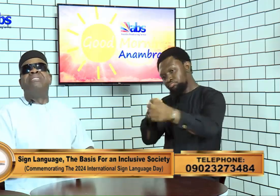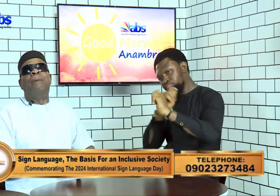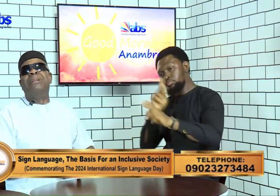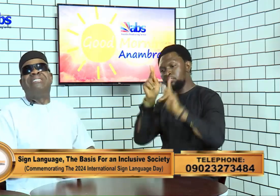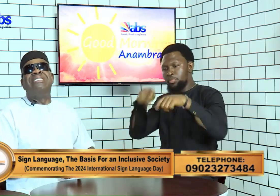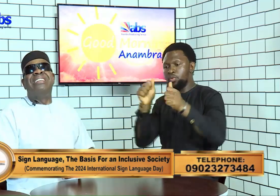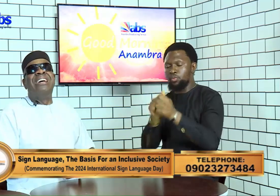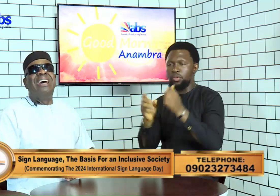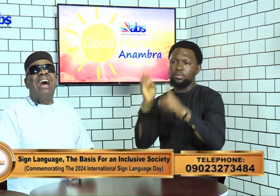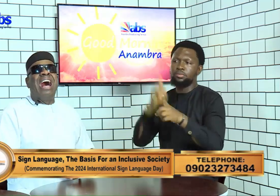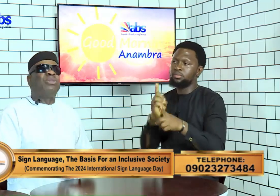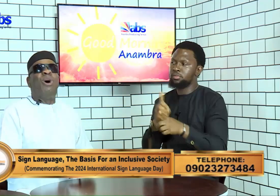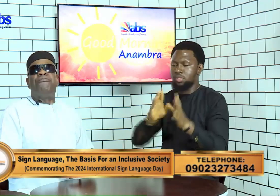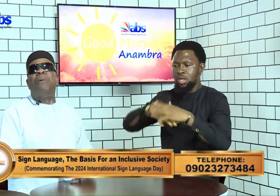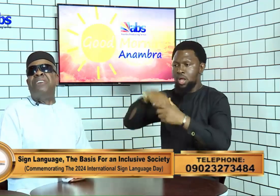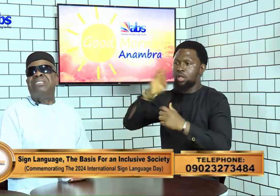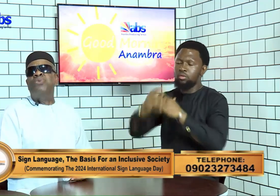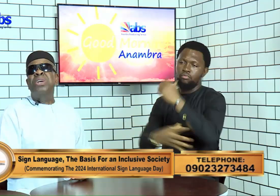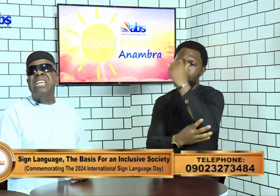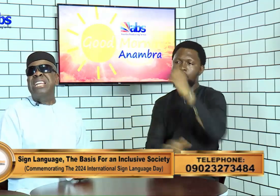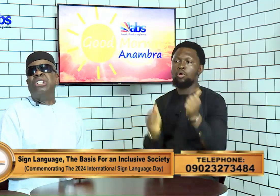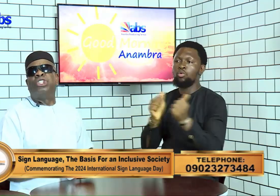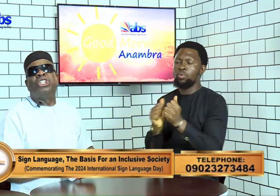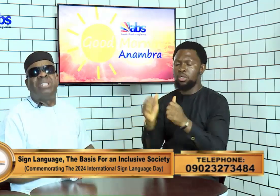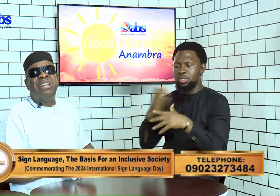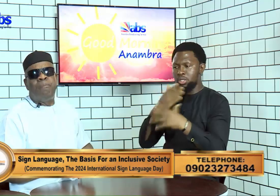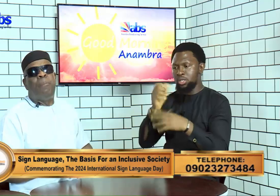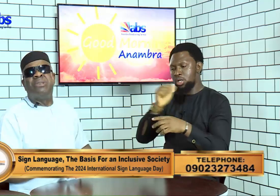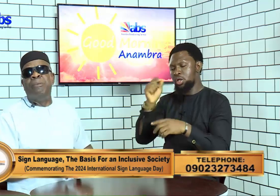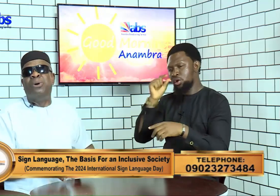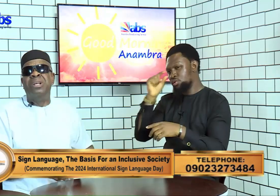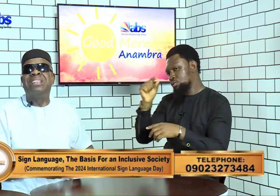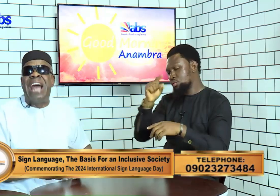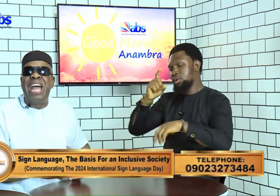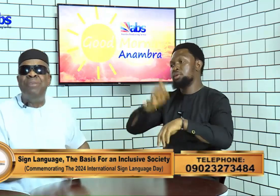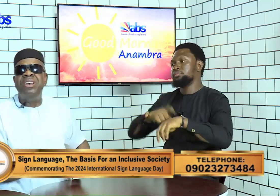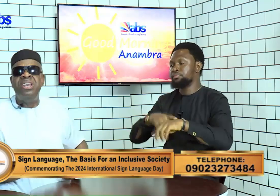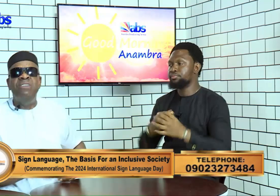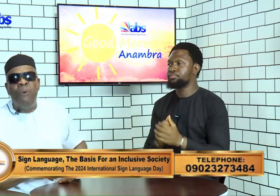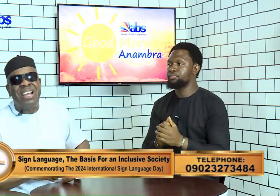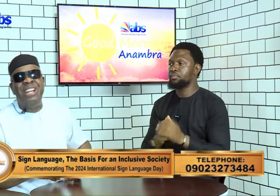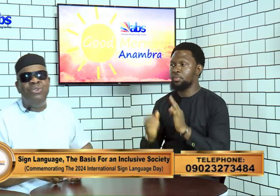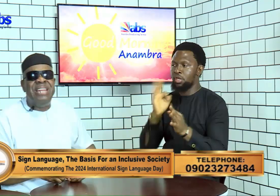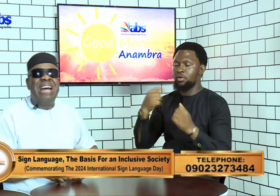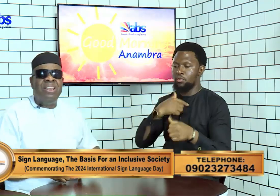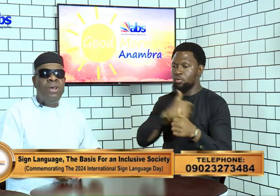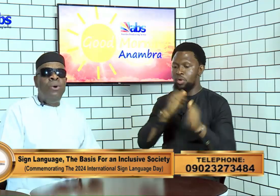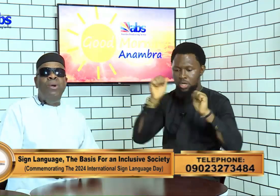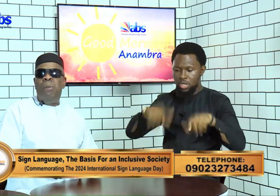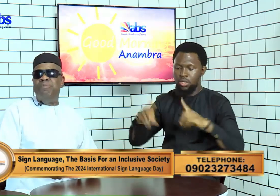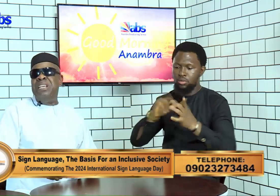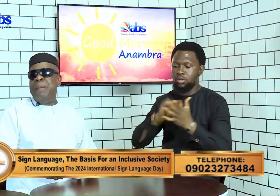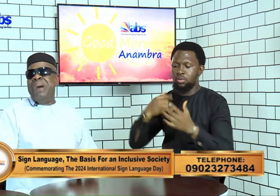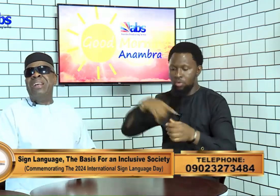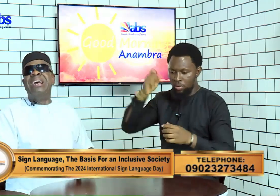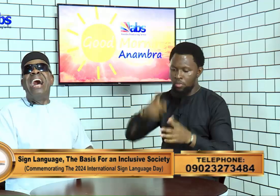with disabilities out of poverty within the shortest possible time. If we can do that, we